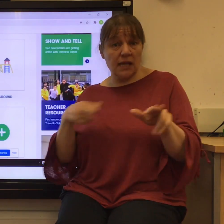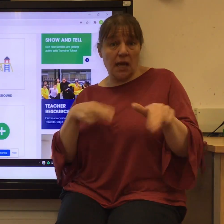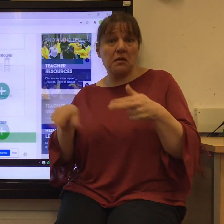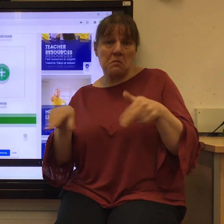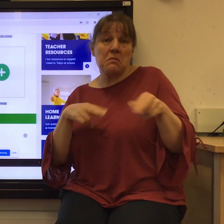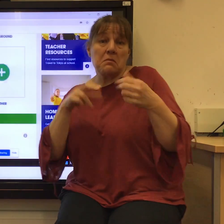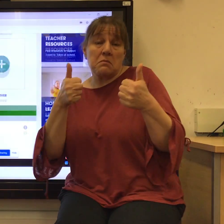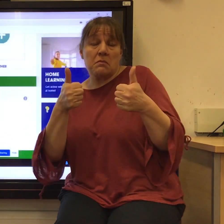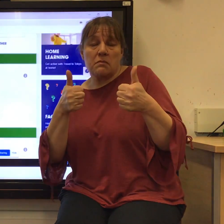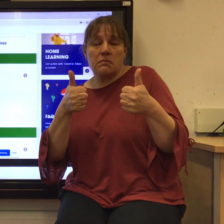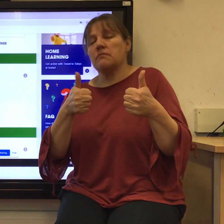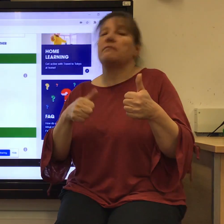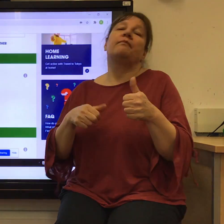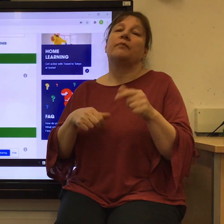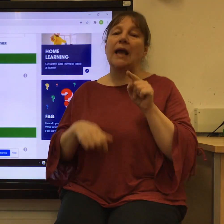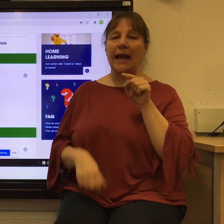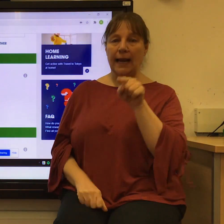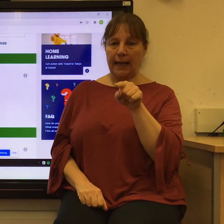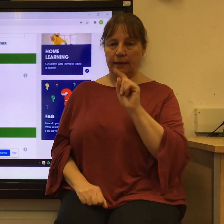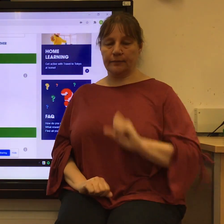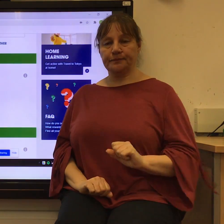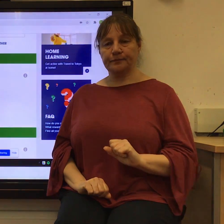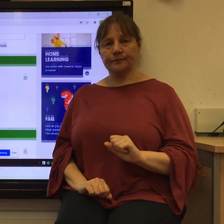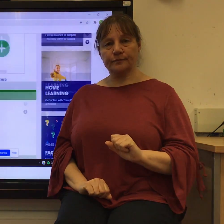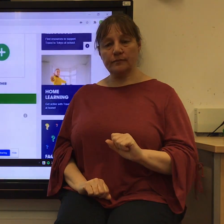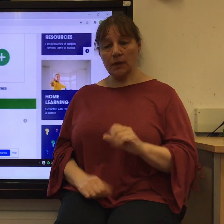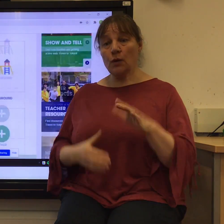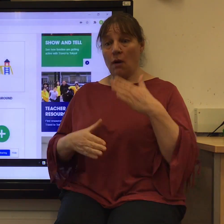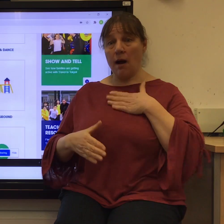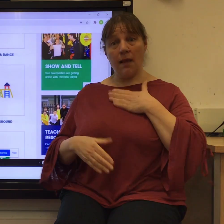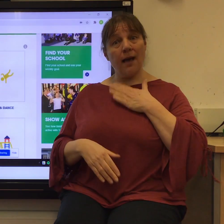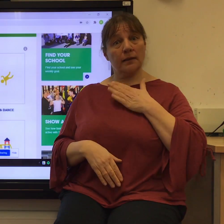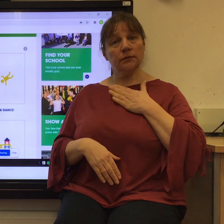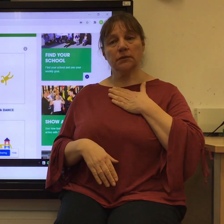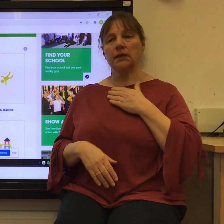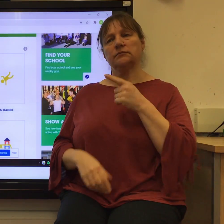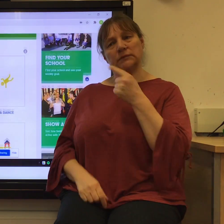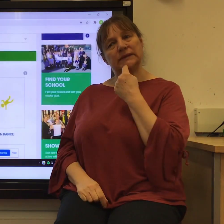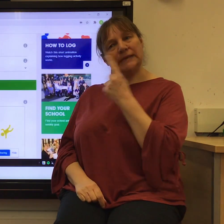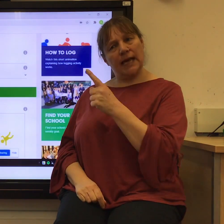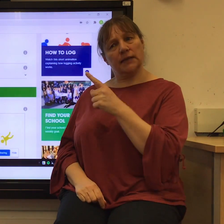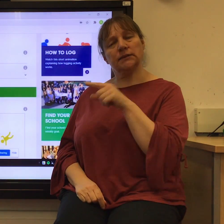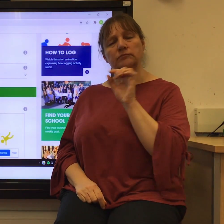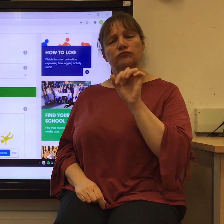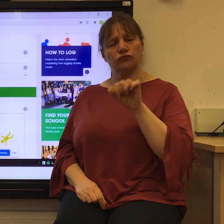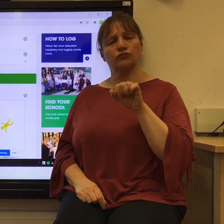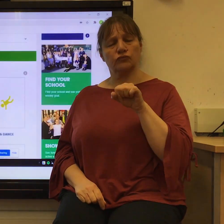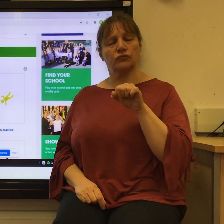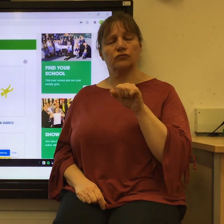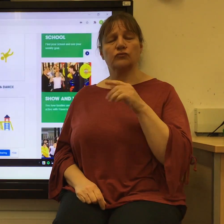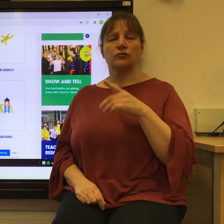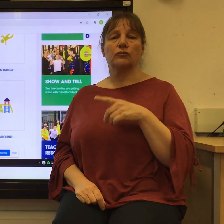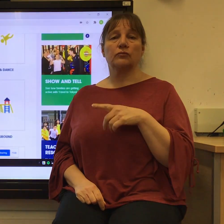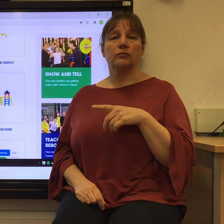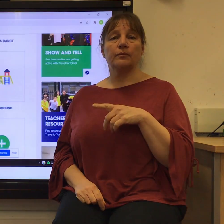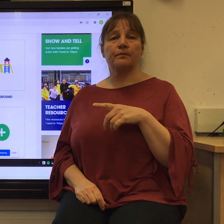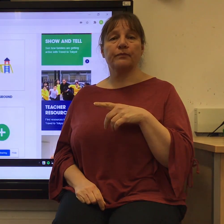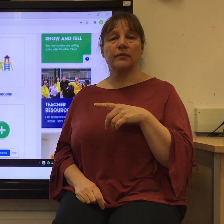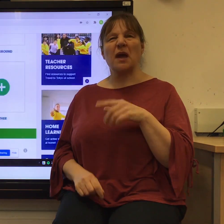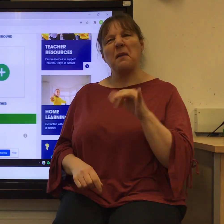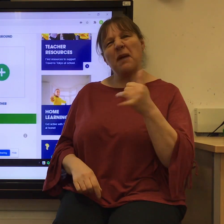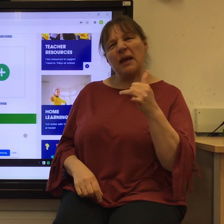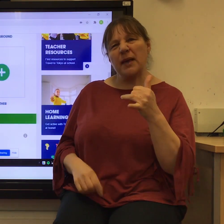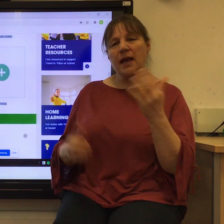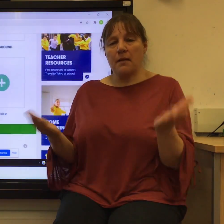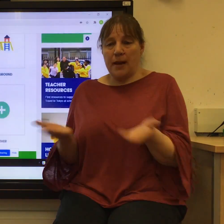dancing. Once you click that, you say, did you enjoy it? And I'm going to say that we're going to do